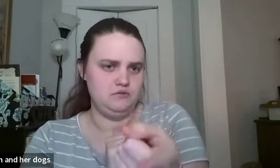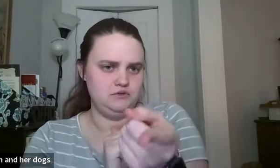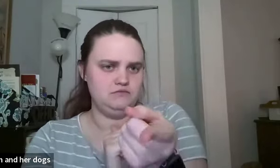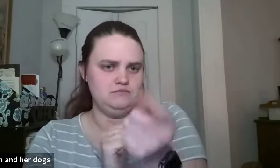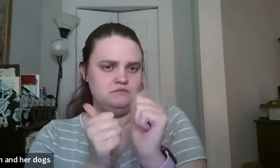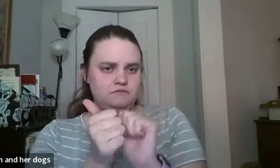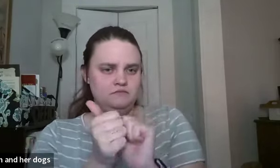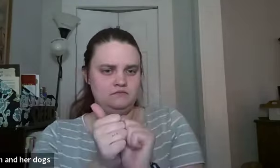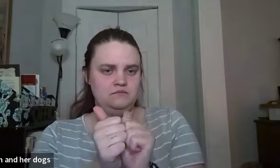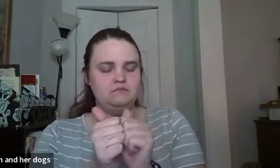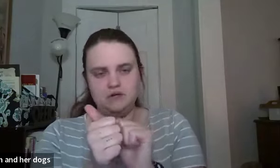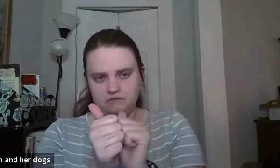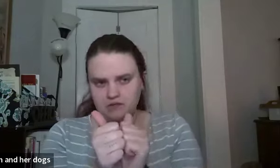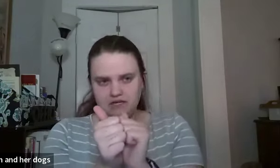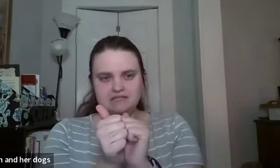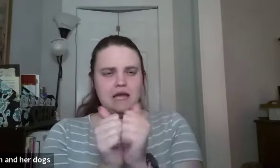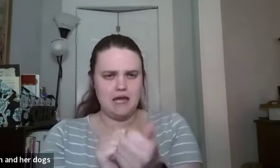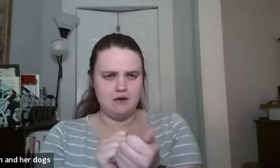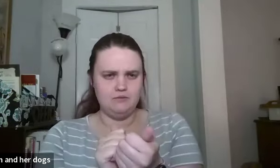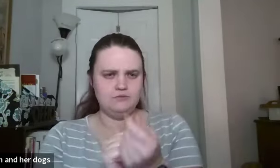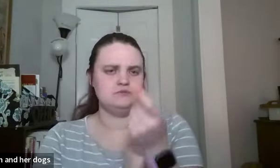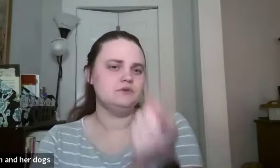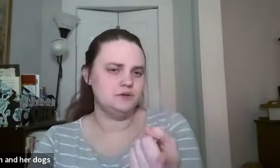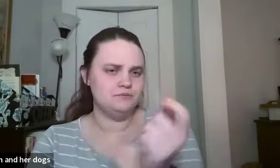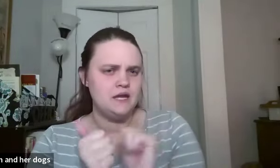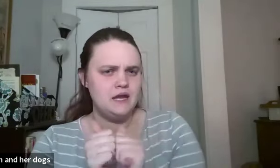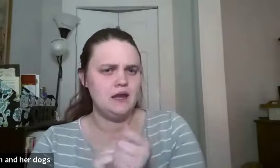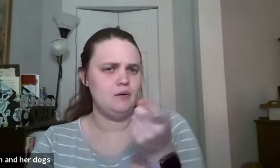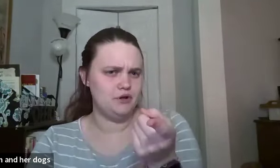you? But really it's how you. How are you?